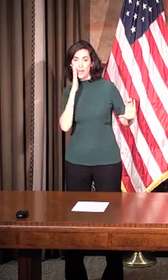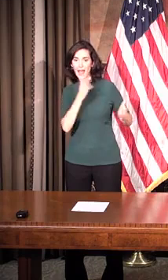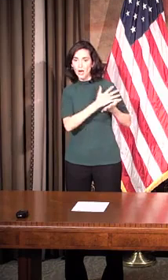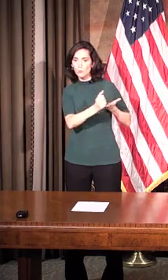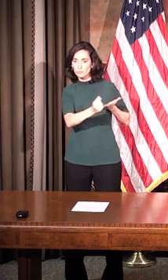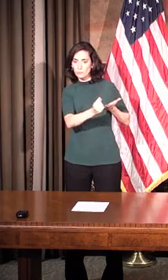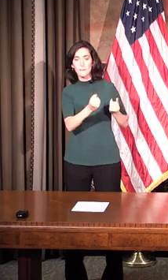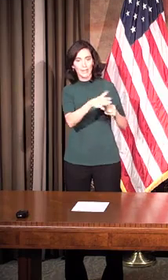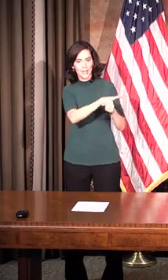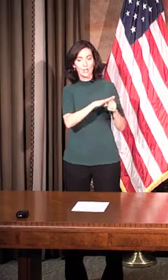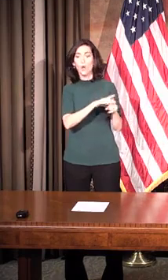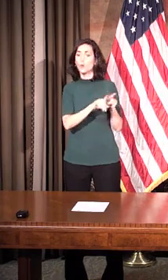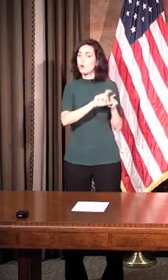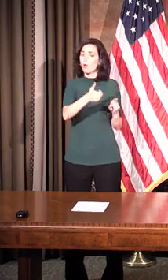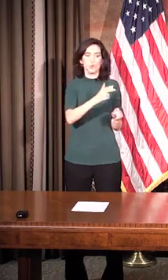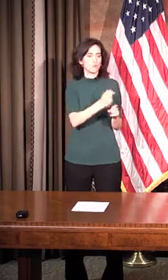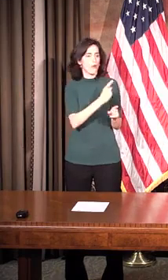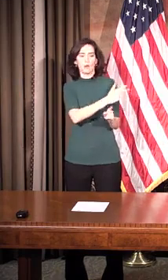many areas.